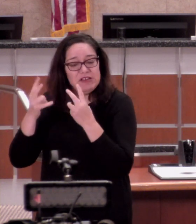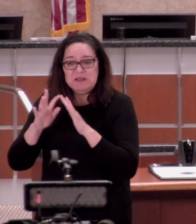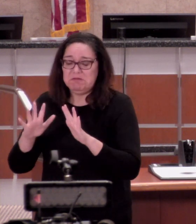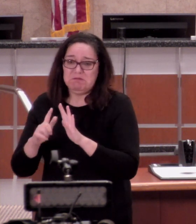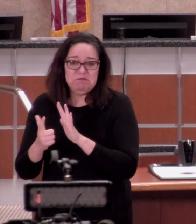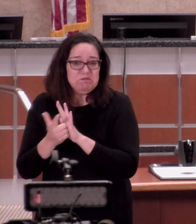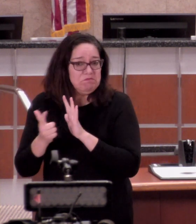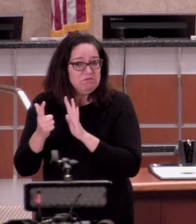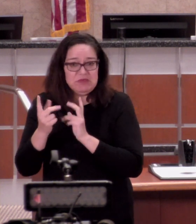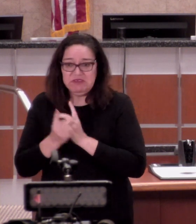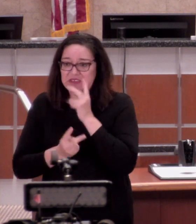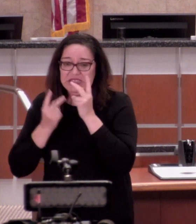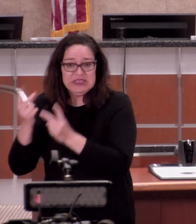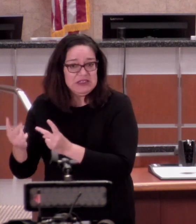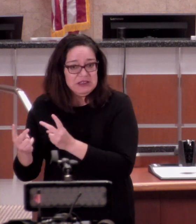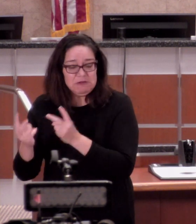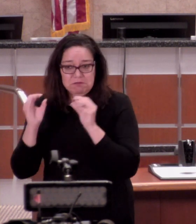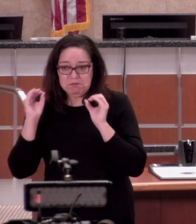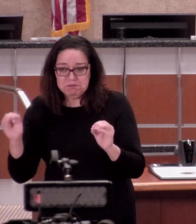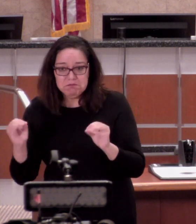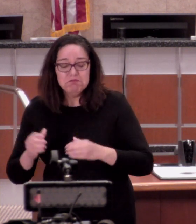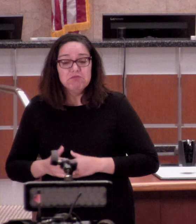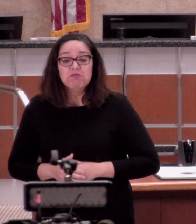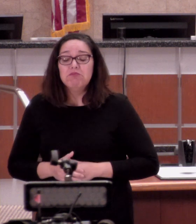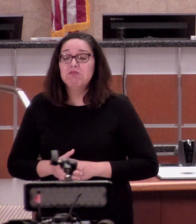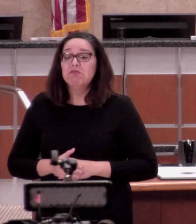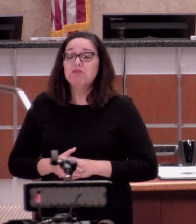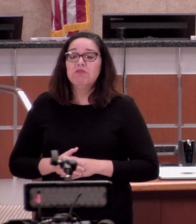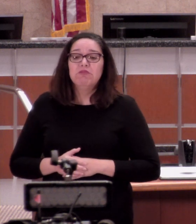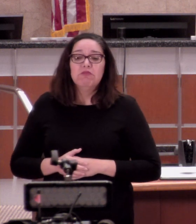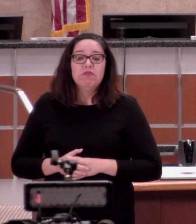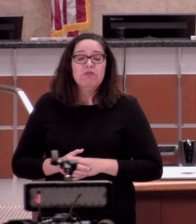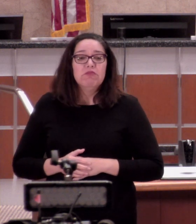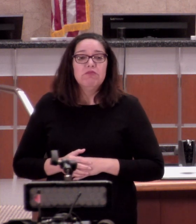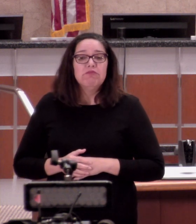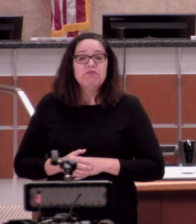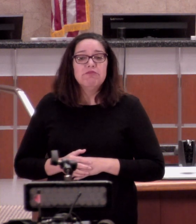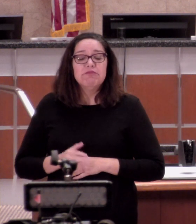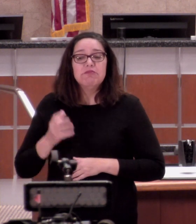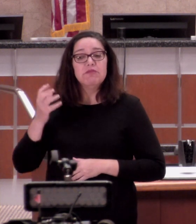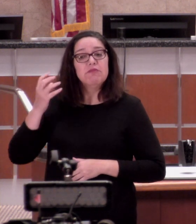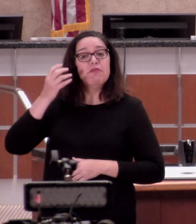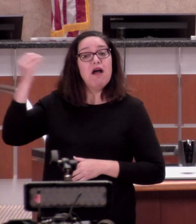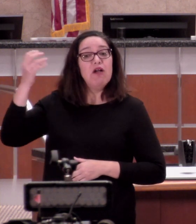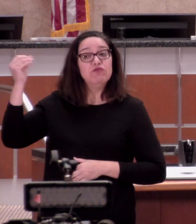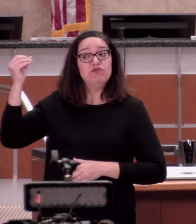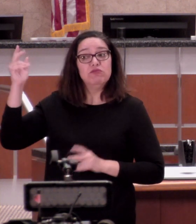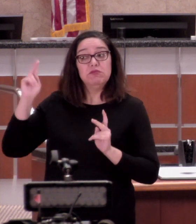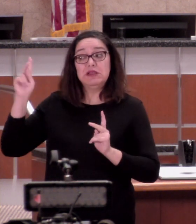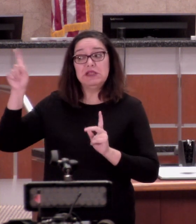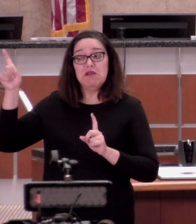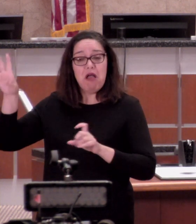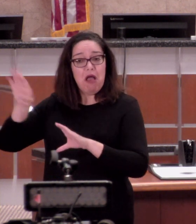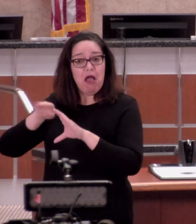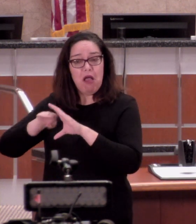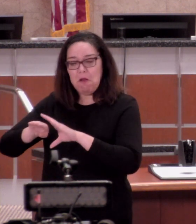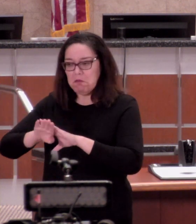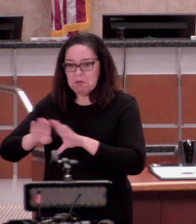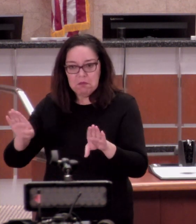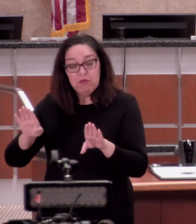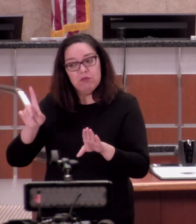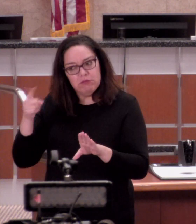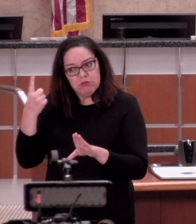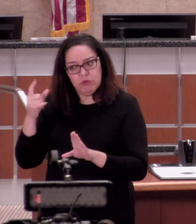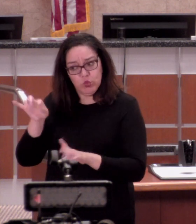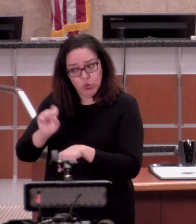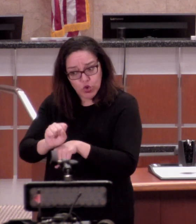allowing visitation. We are not allowing outside personnel into our jails unless they work there or they